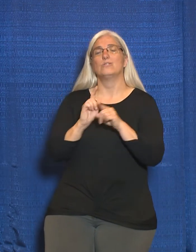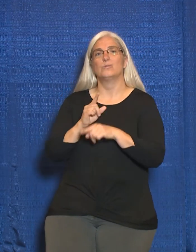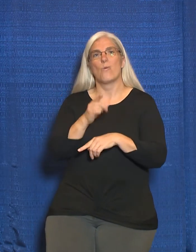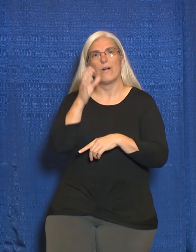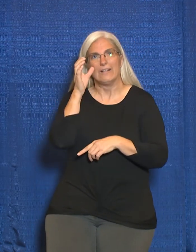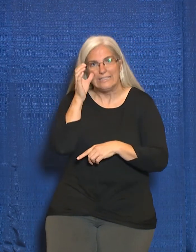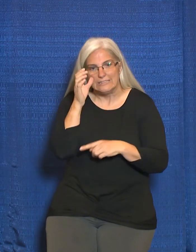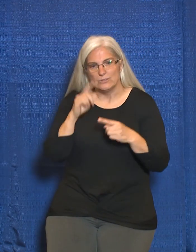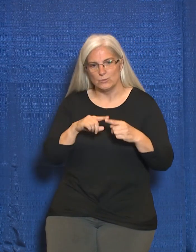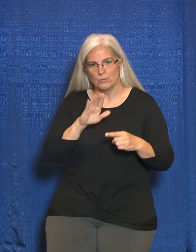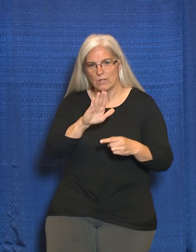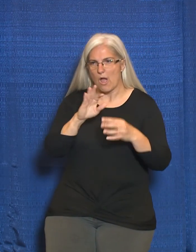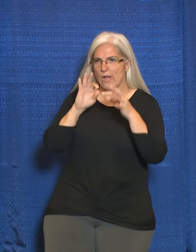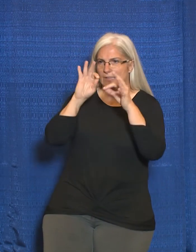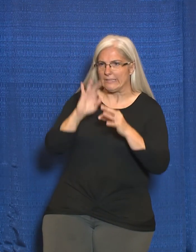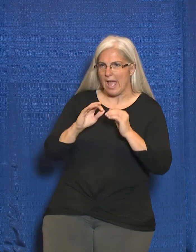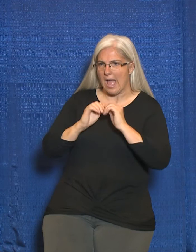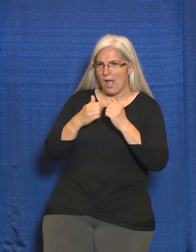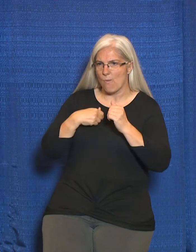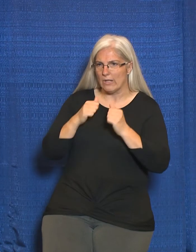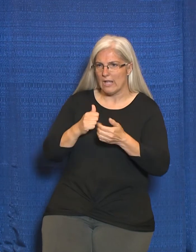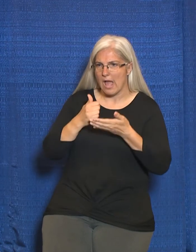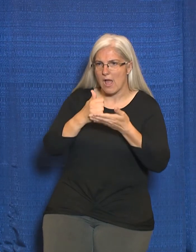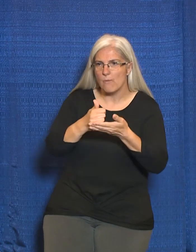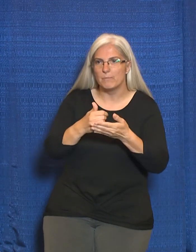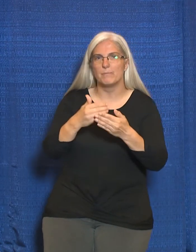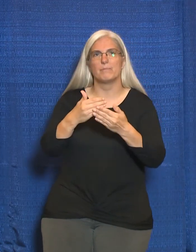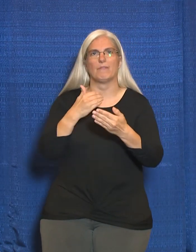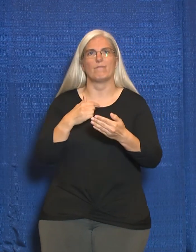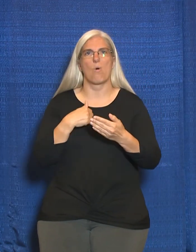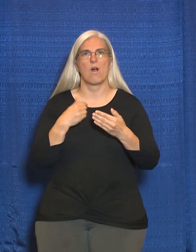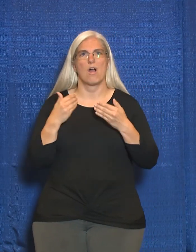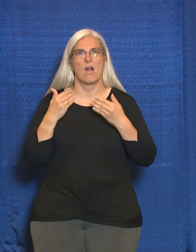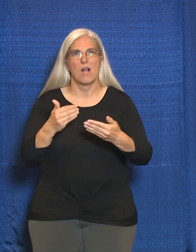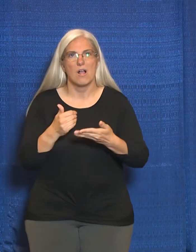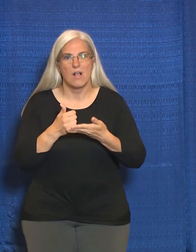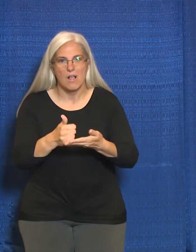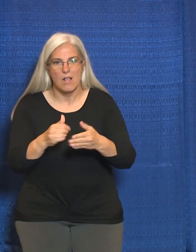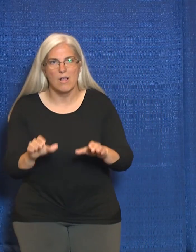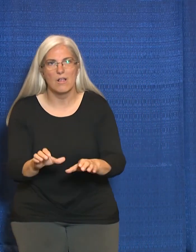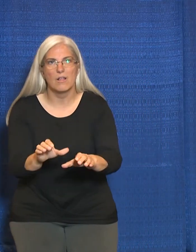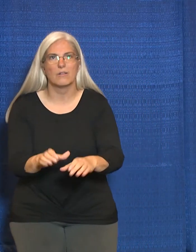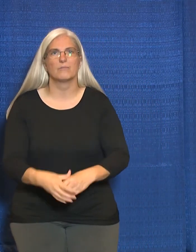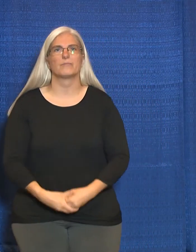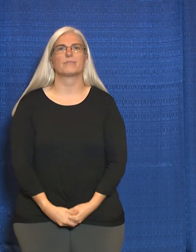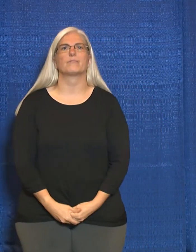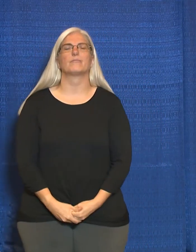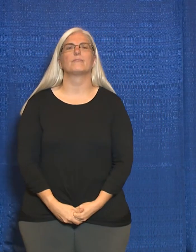Listen to any instructions the client provides about the best way to assist them.